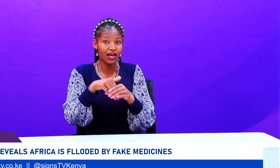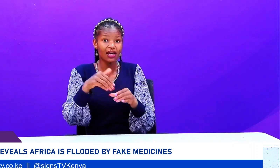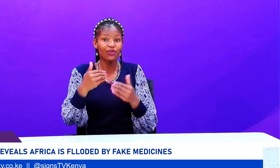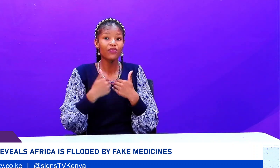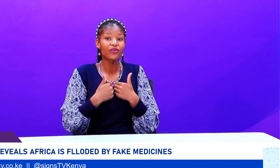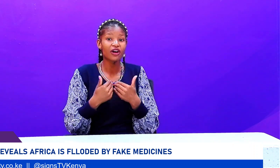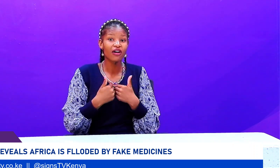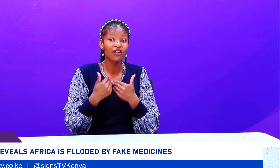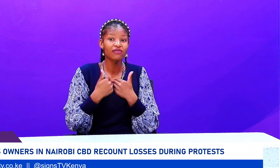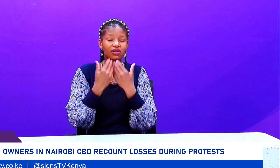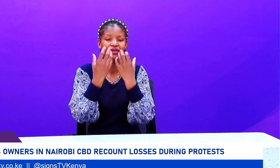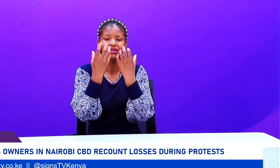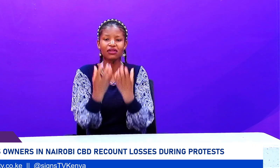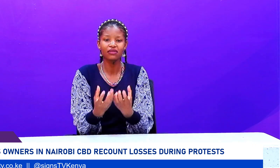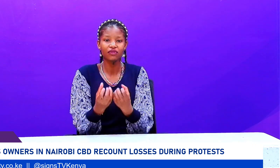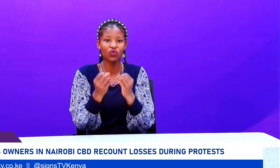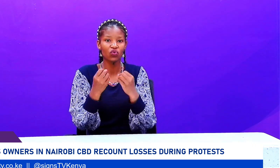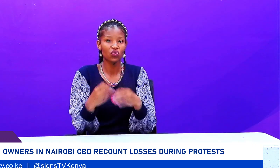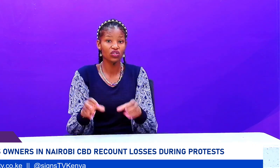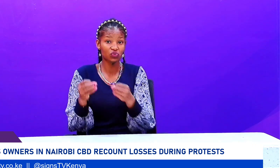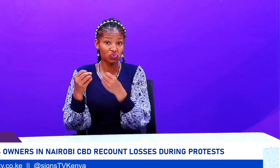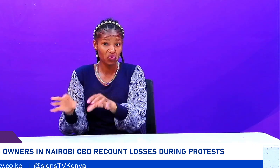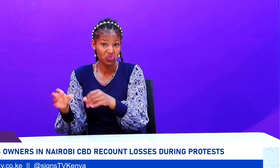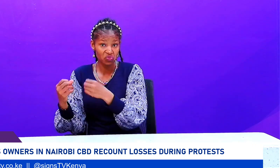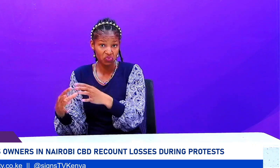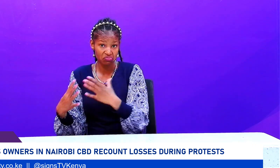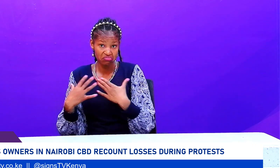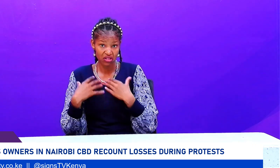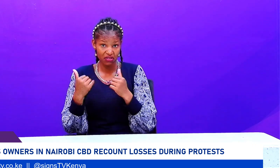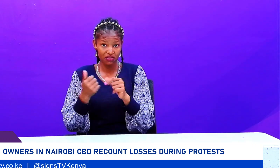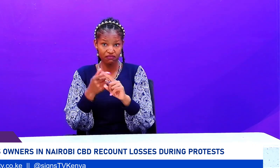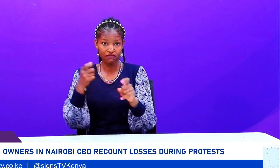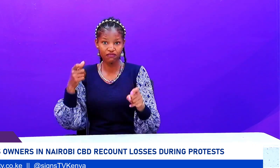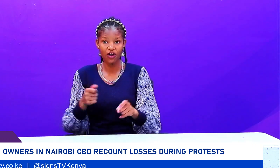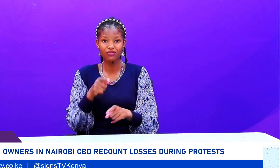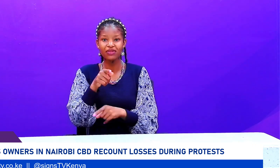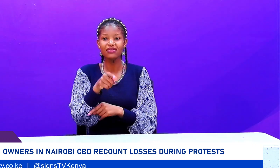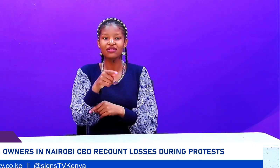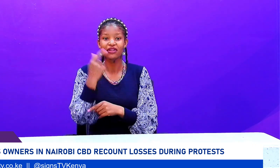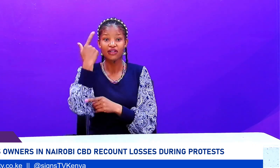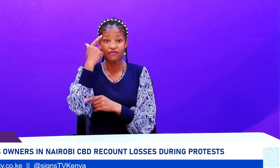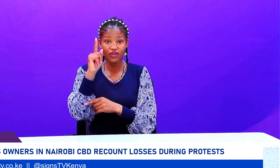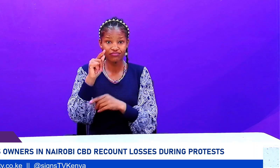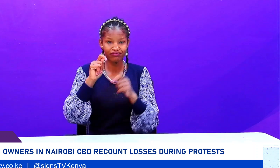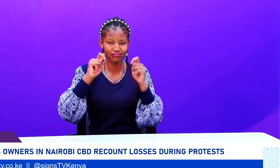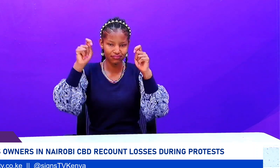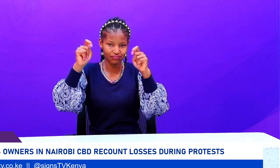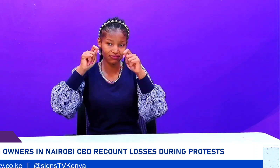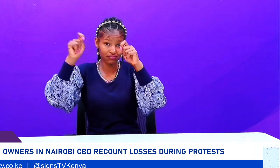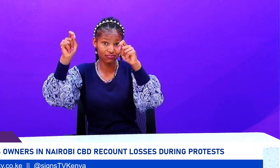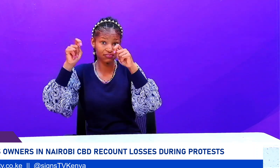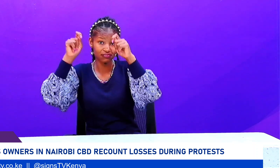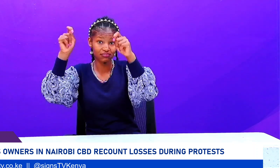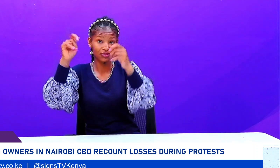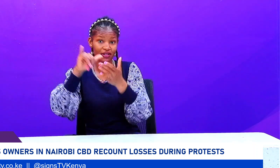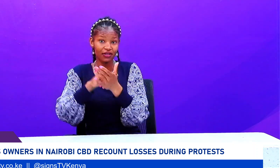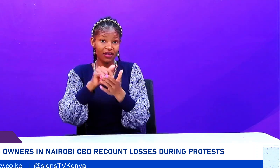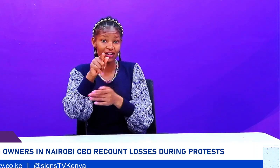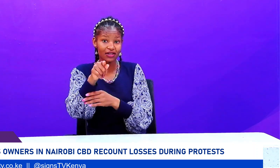business owners in the Nairobi Central Business District have counted heavy losses and healing from